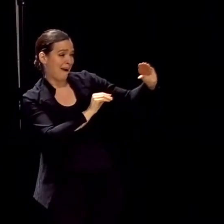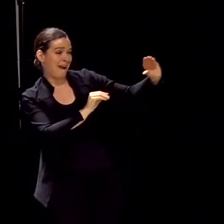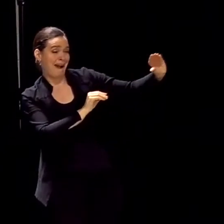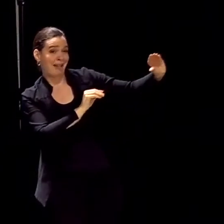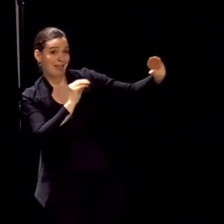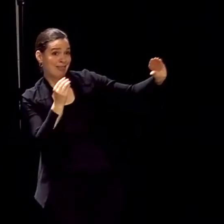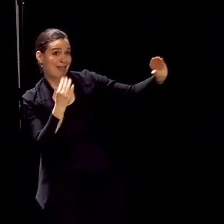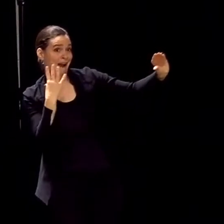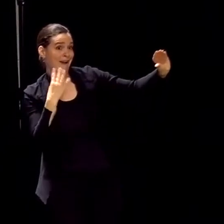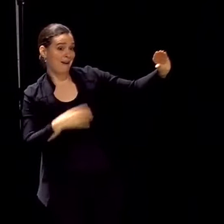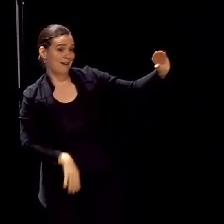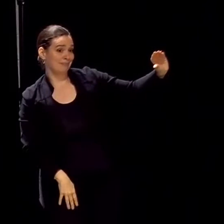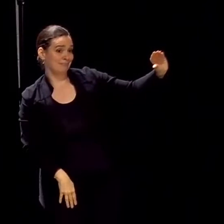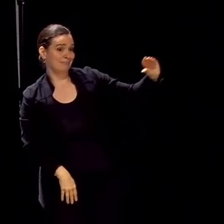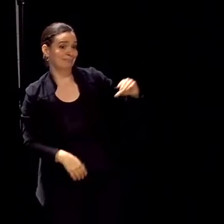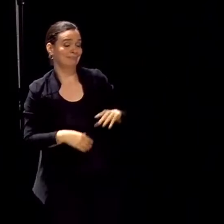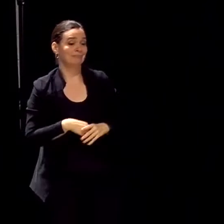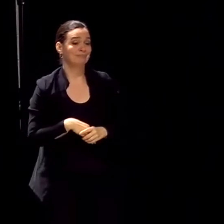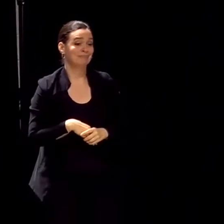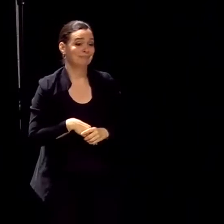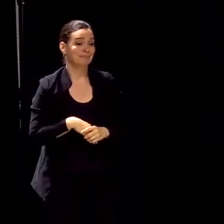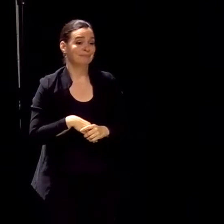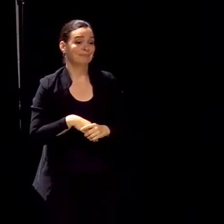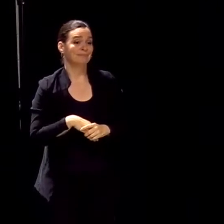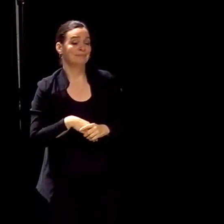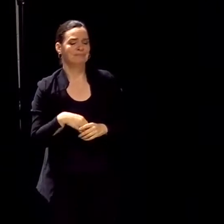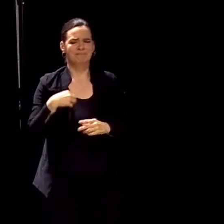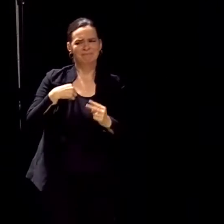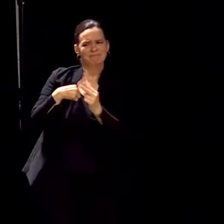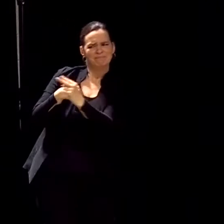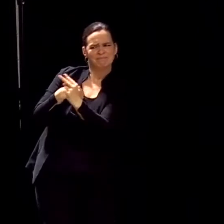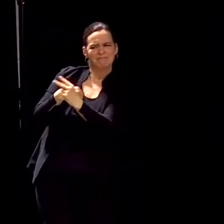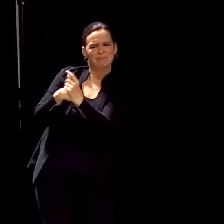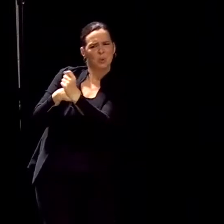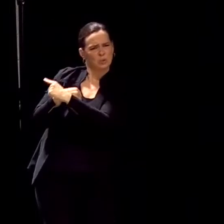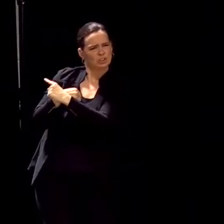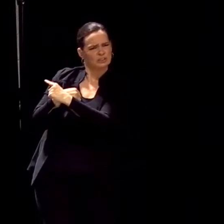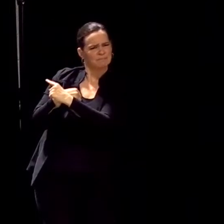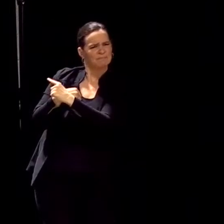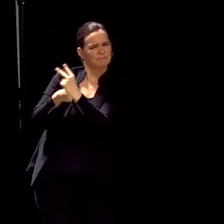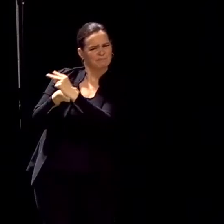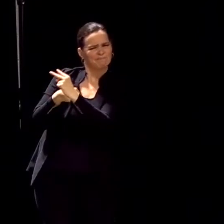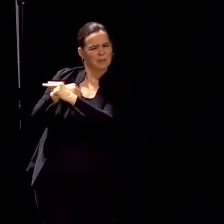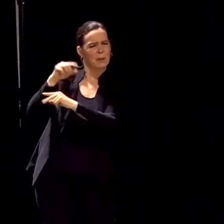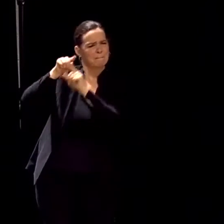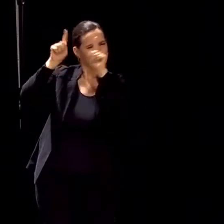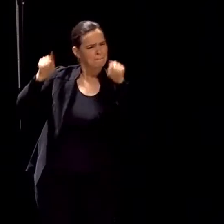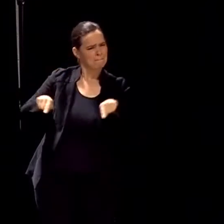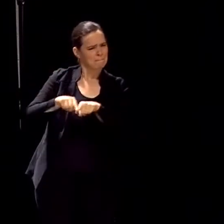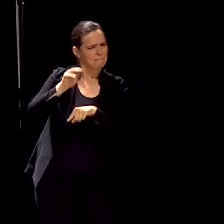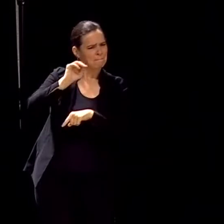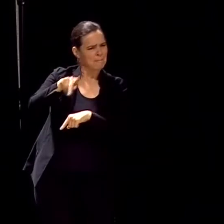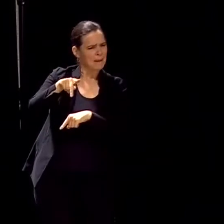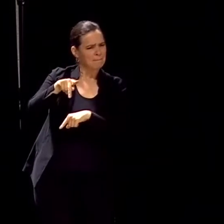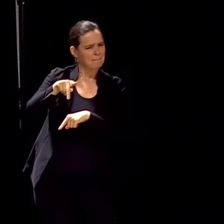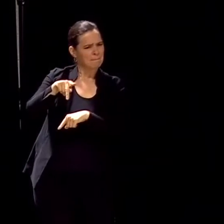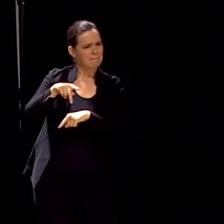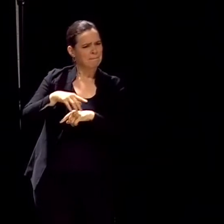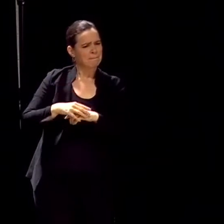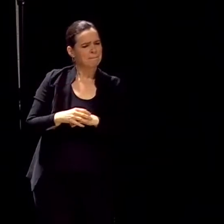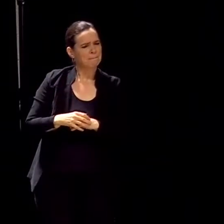each dot is what? Is where? Is it a neighborhood, a street? Yeah, so that would be where, it's a geocode map, so that's